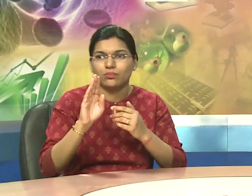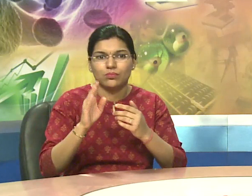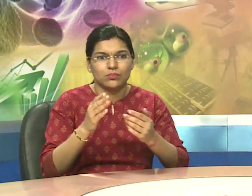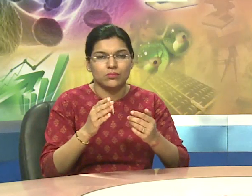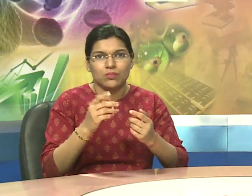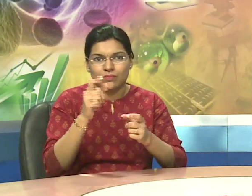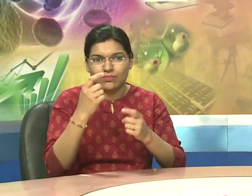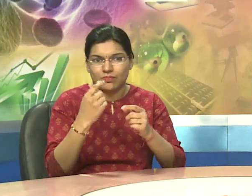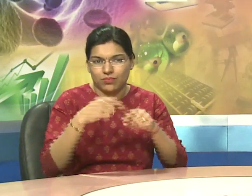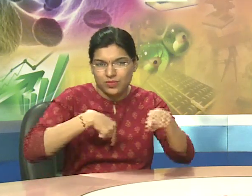to another.